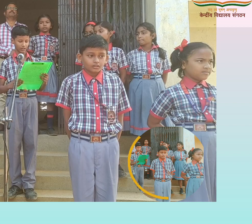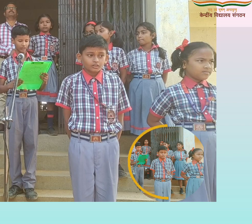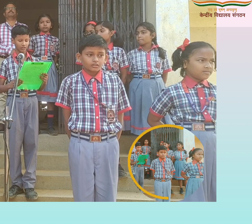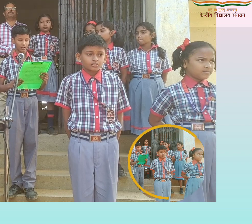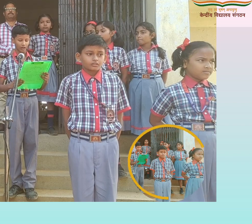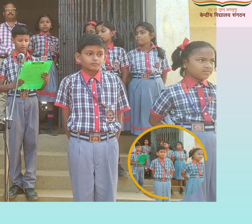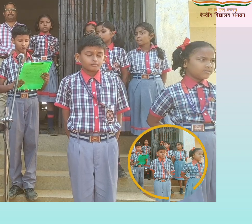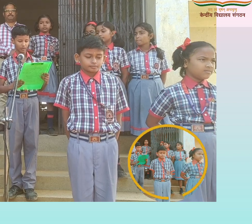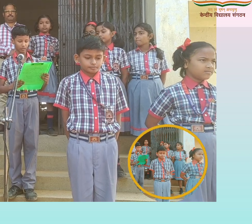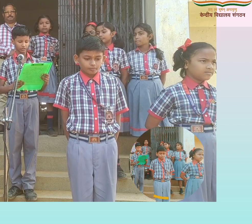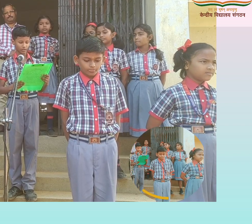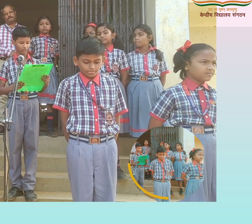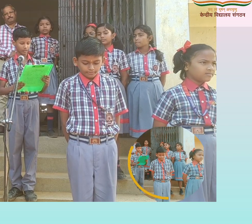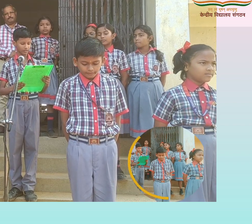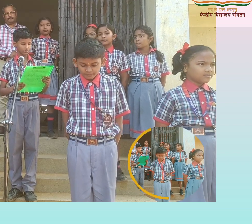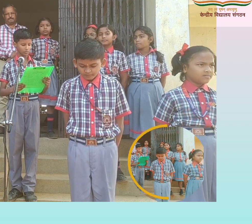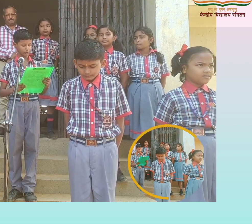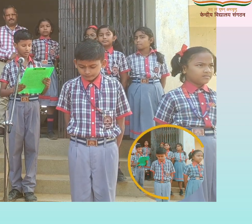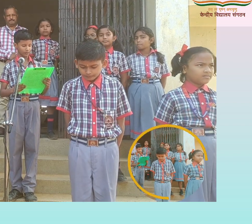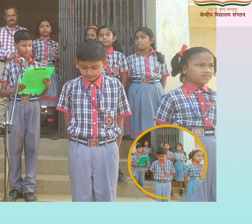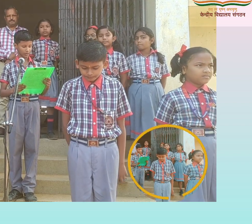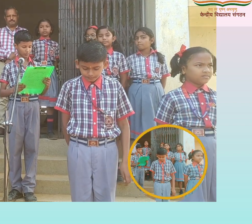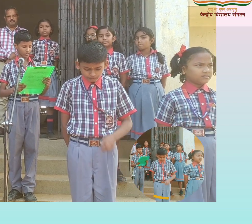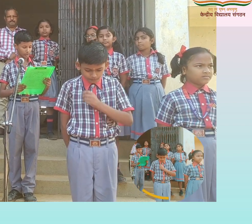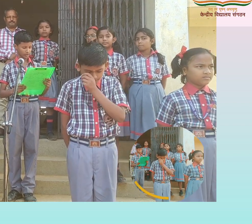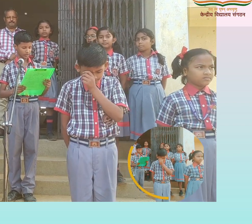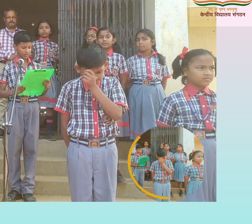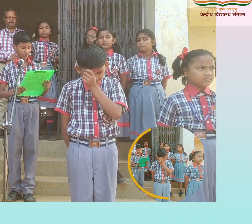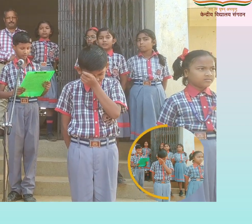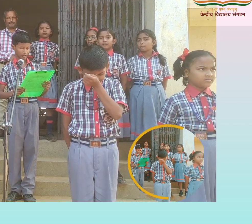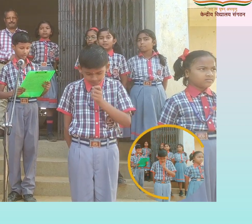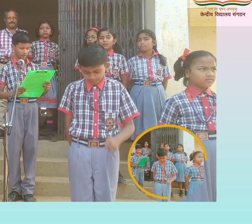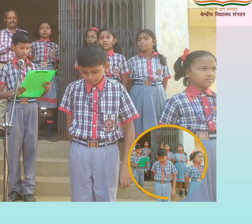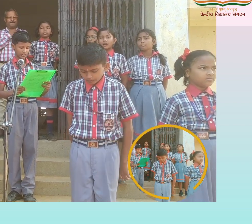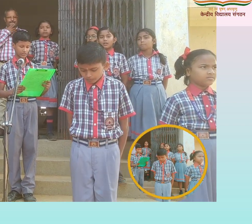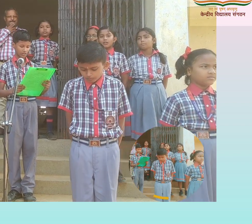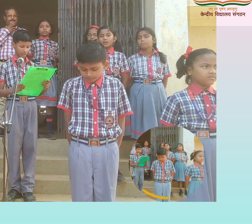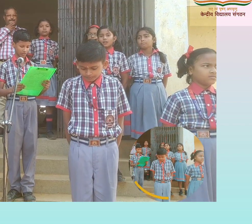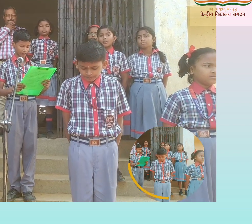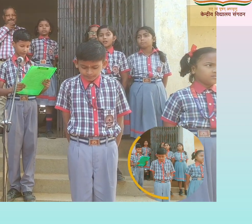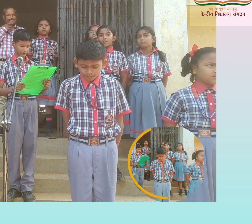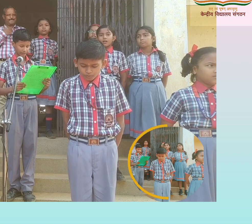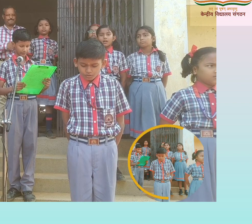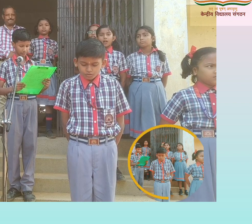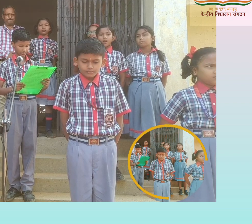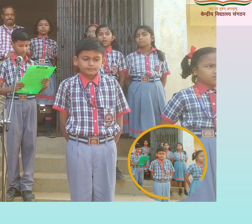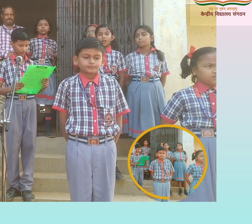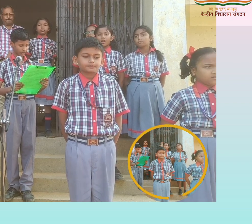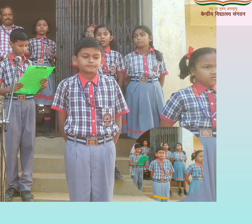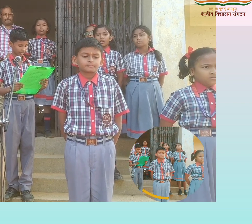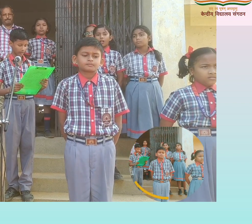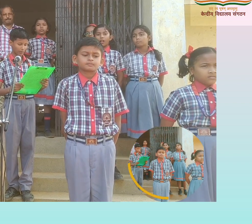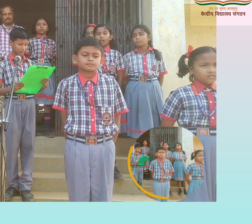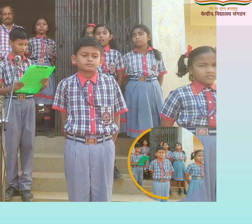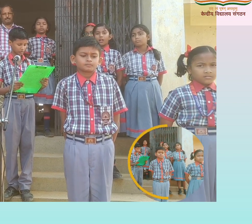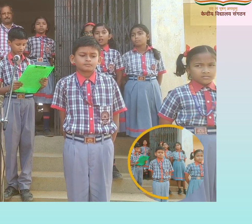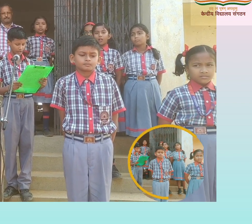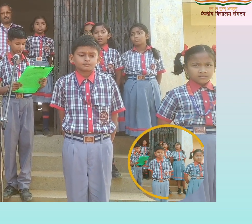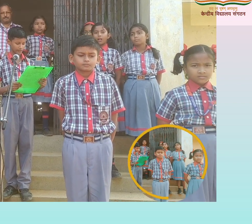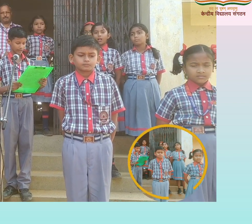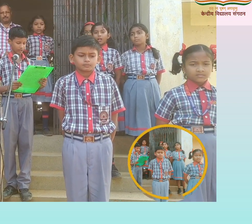for everyone and not restricted to deaf community. The International Day of Sign Language offers